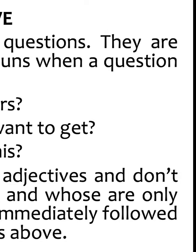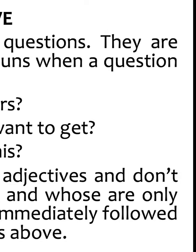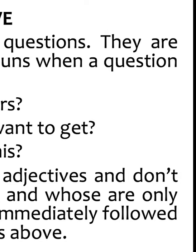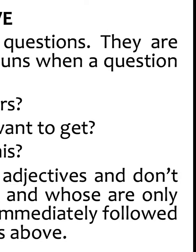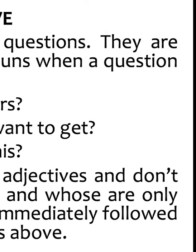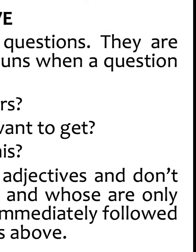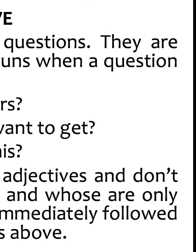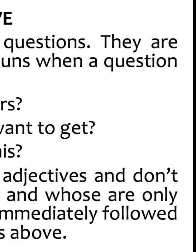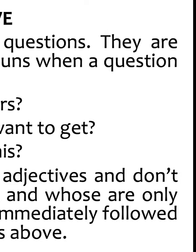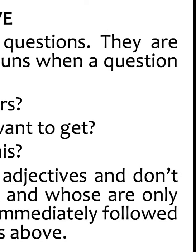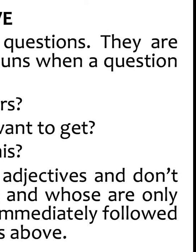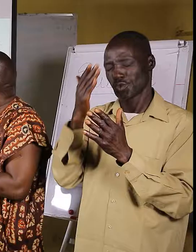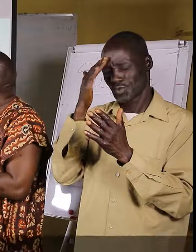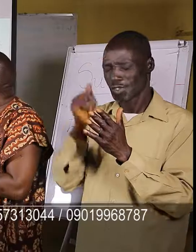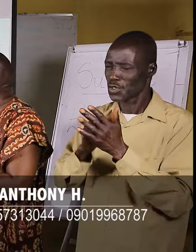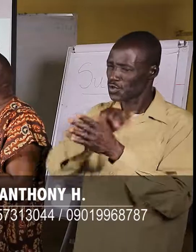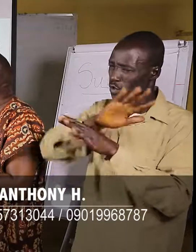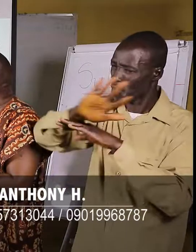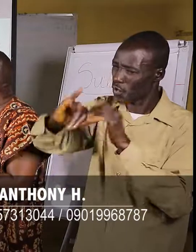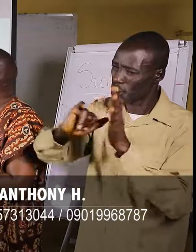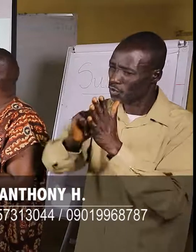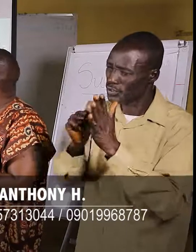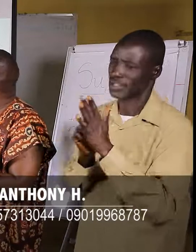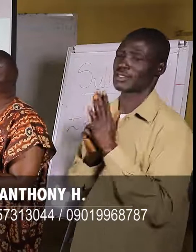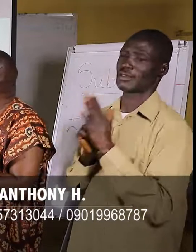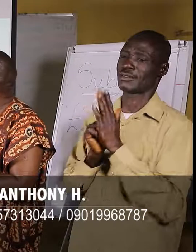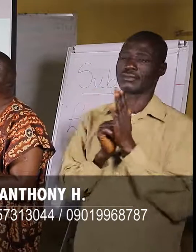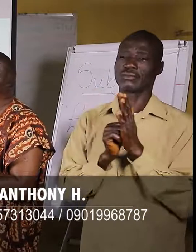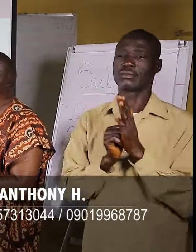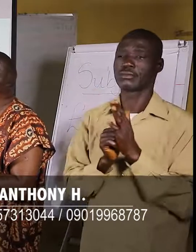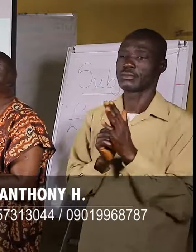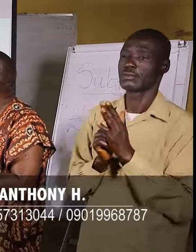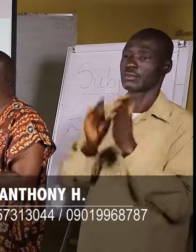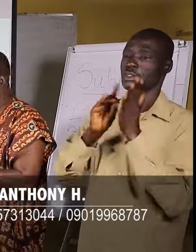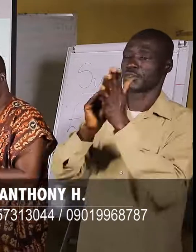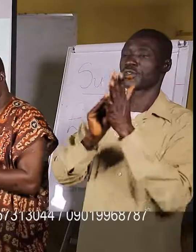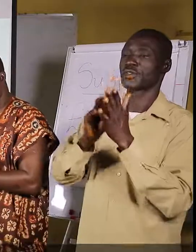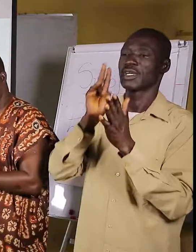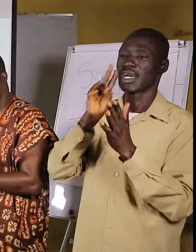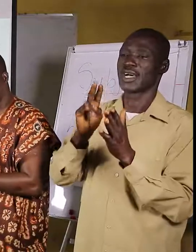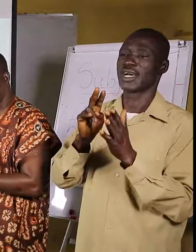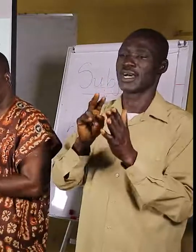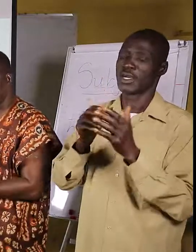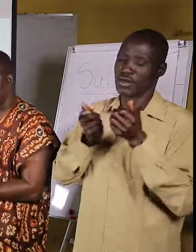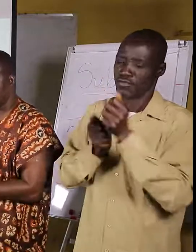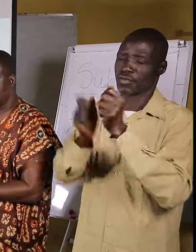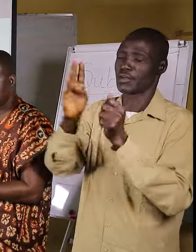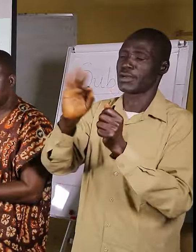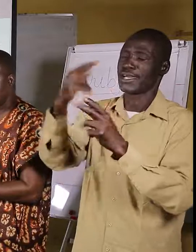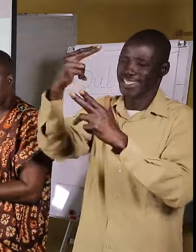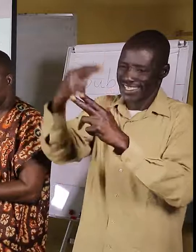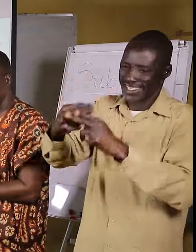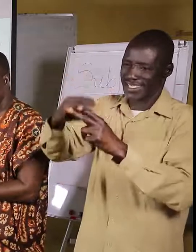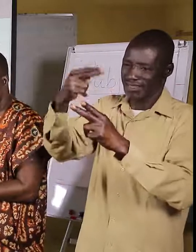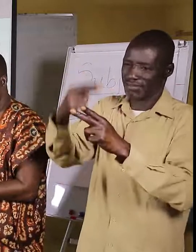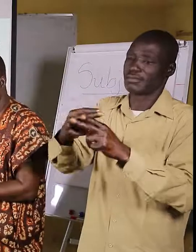you note that all the items that are highlighted there are immediately followed by the